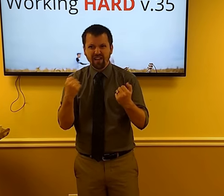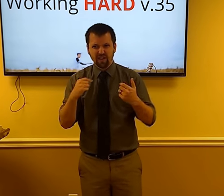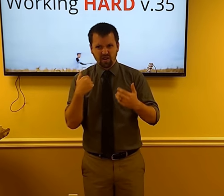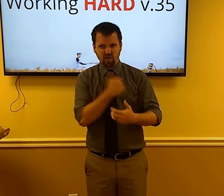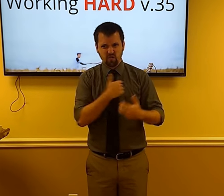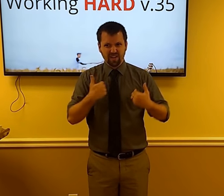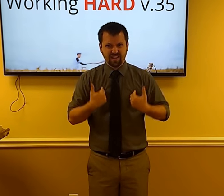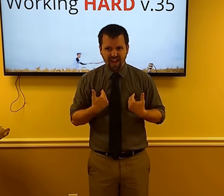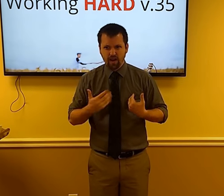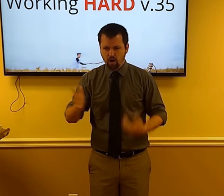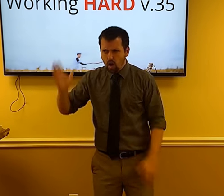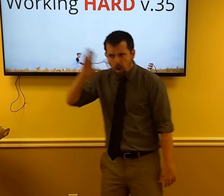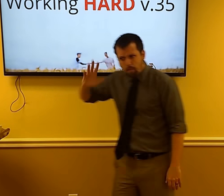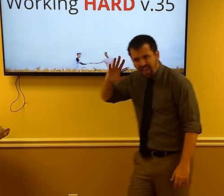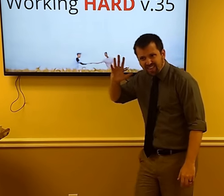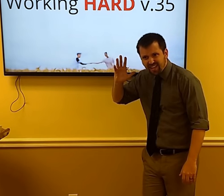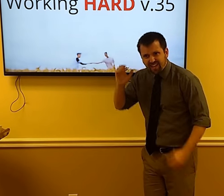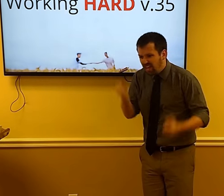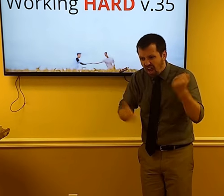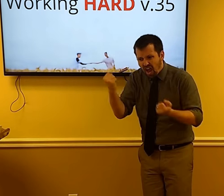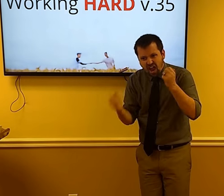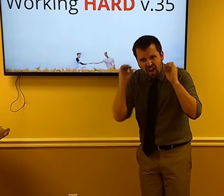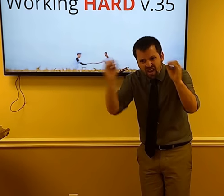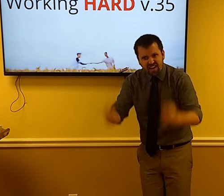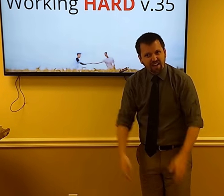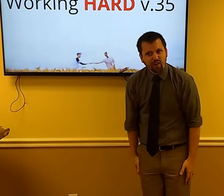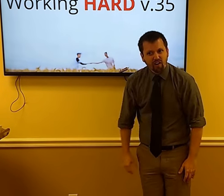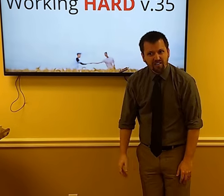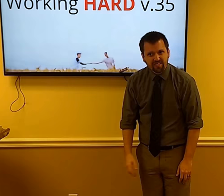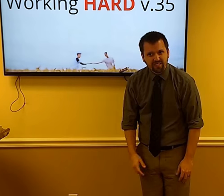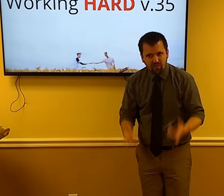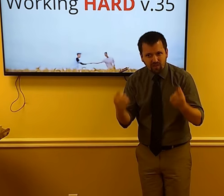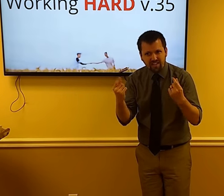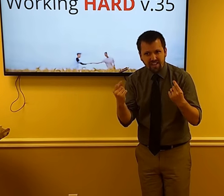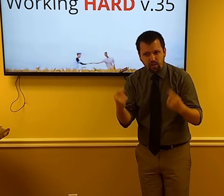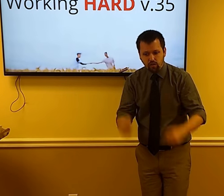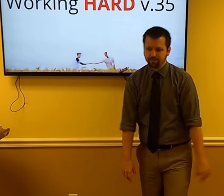driving, you get tired. Back then, they didn't have cars. What did they do?